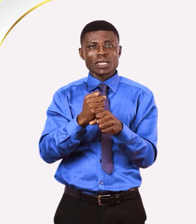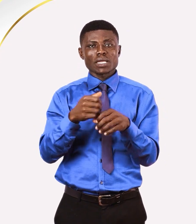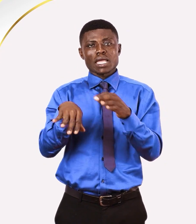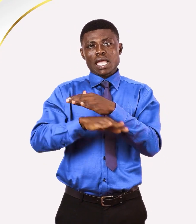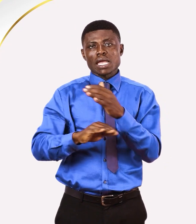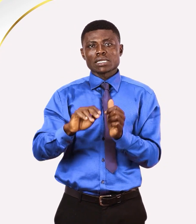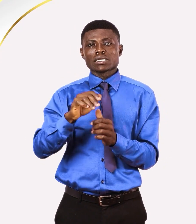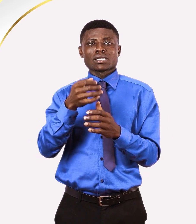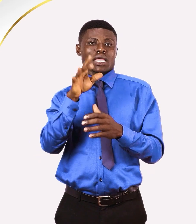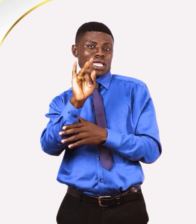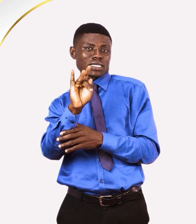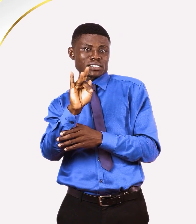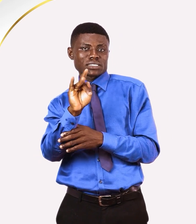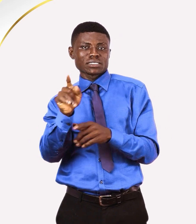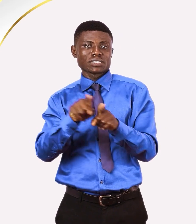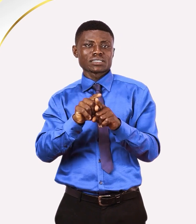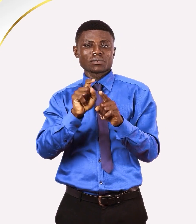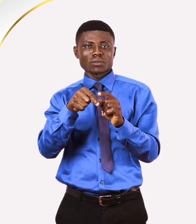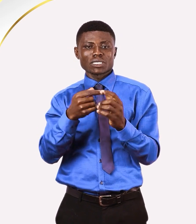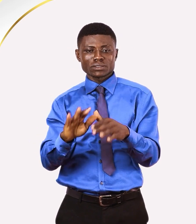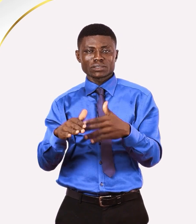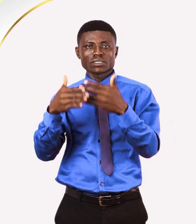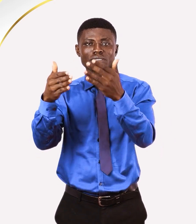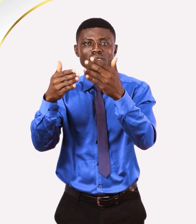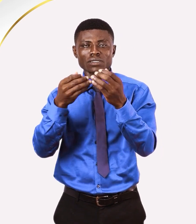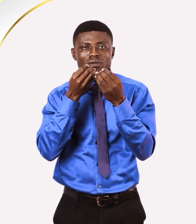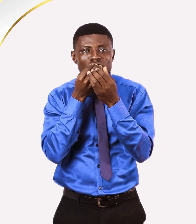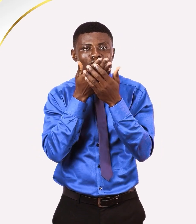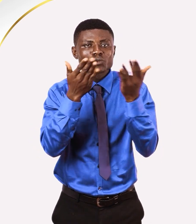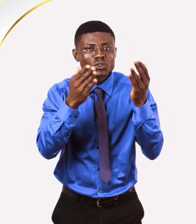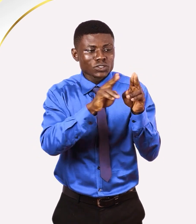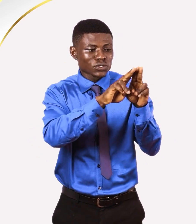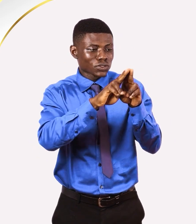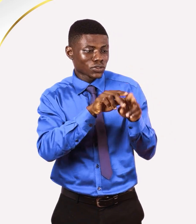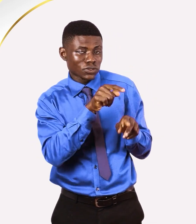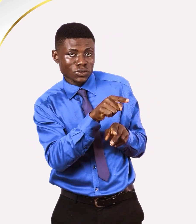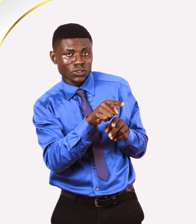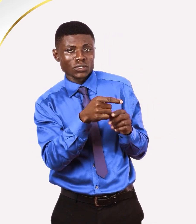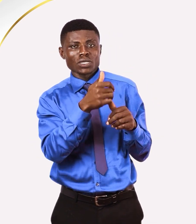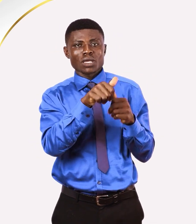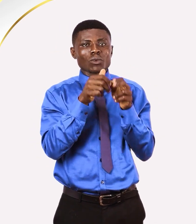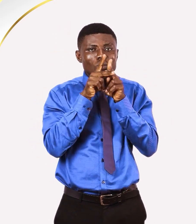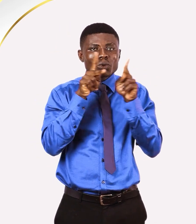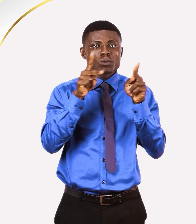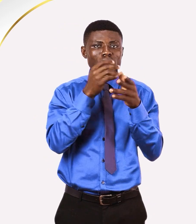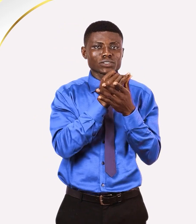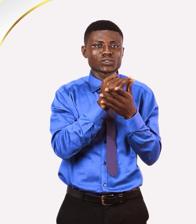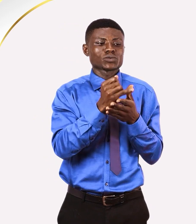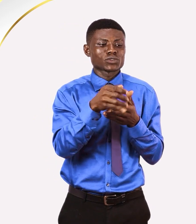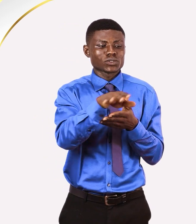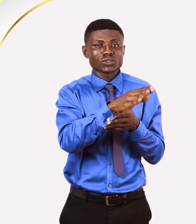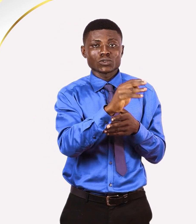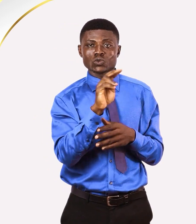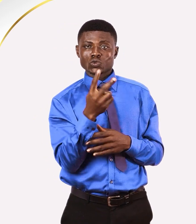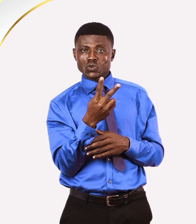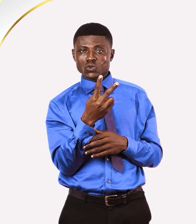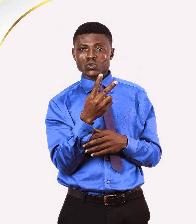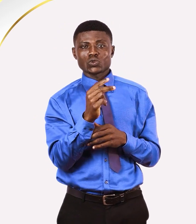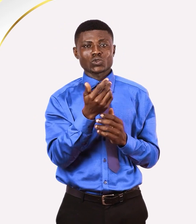Application made under Section 18 is submitted to the Information Unit of the public